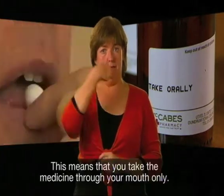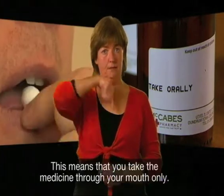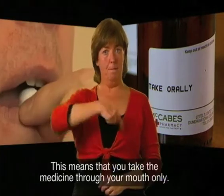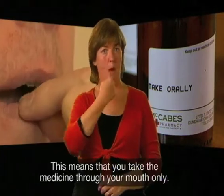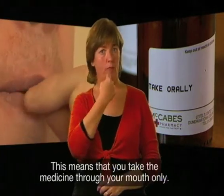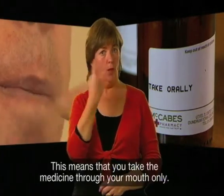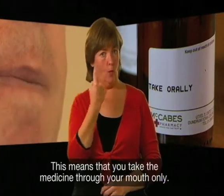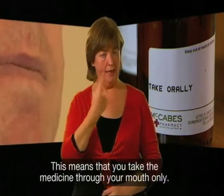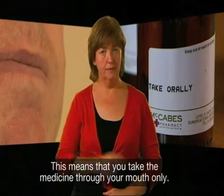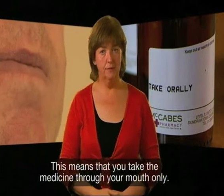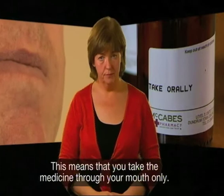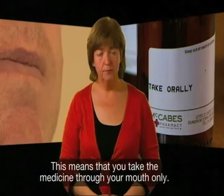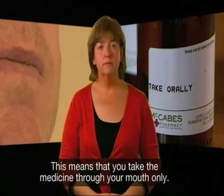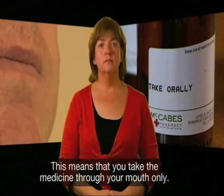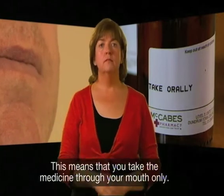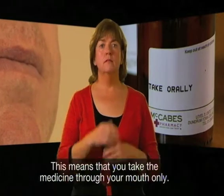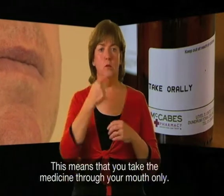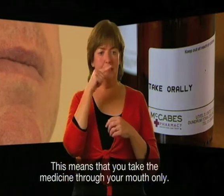Means that you take the medicine through your mouth only.